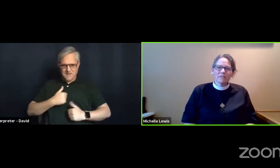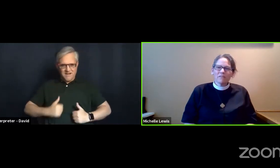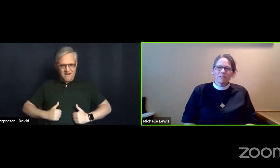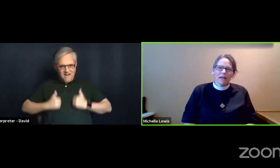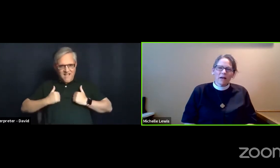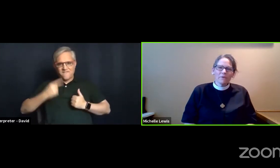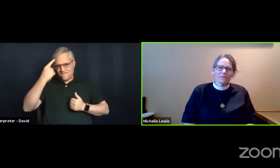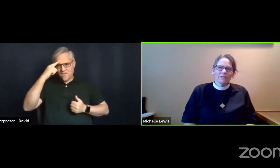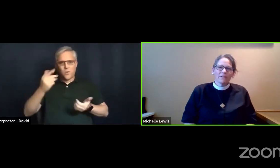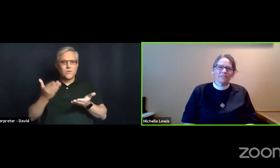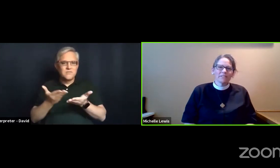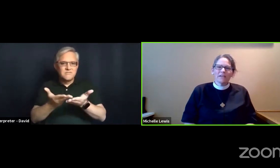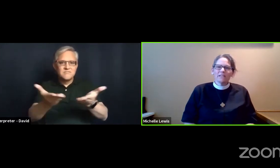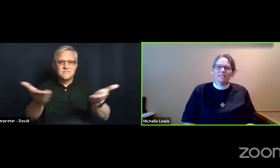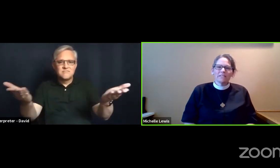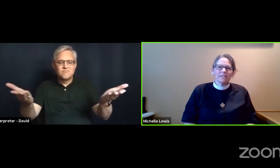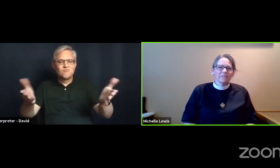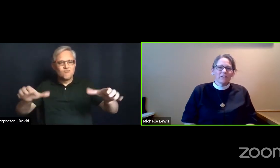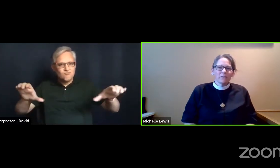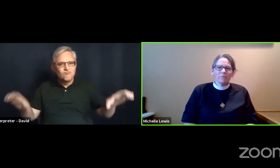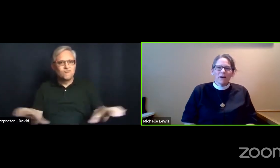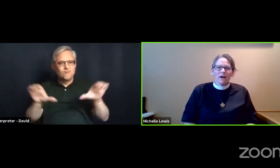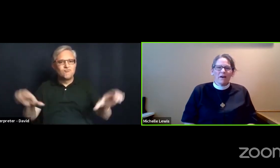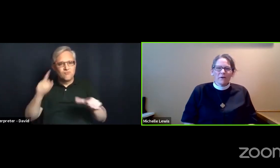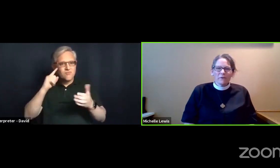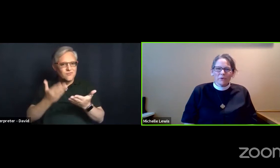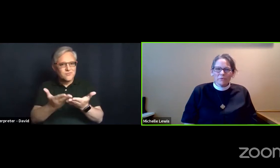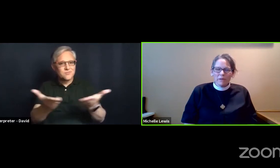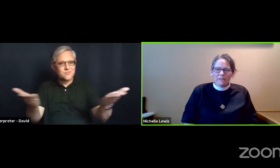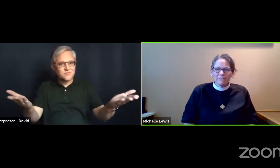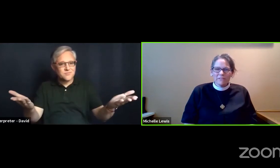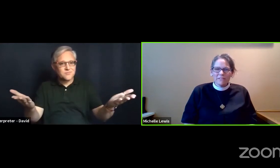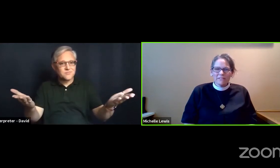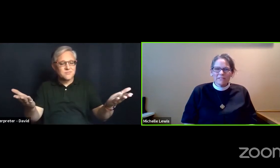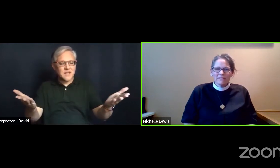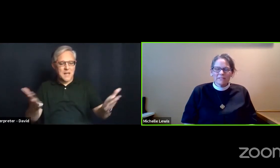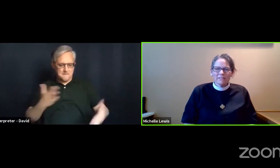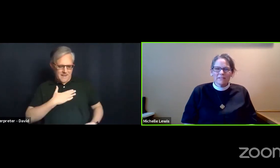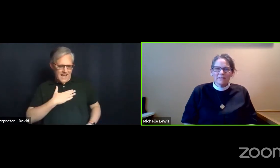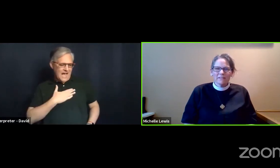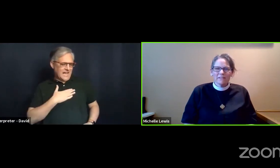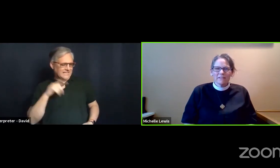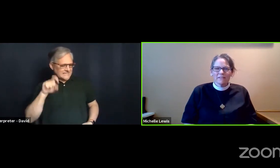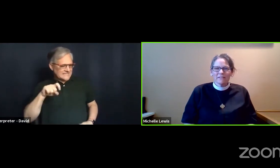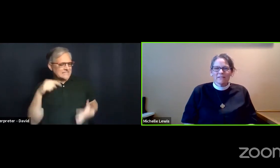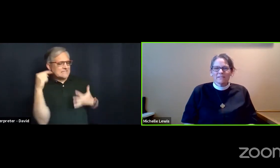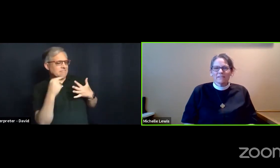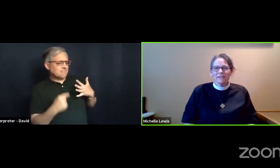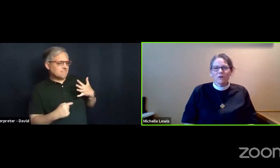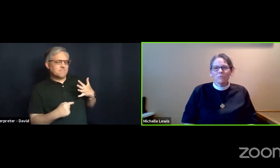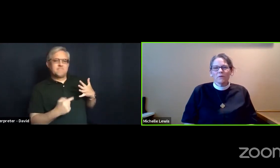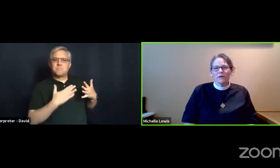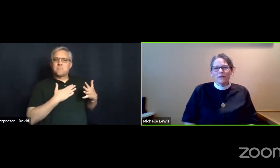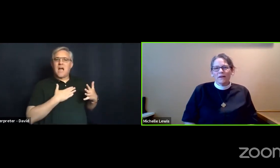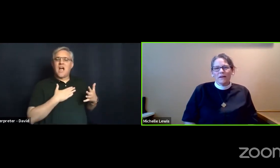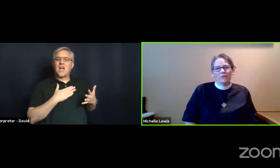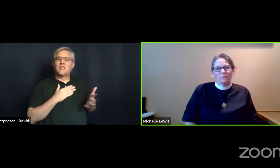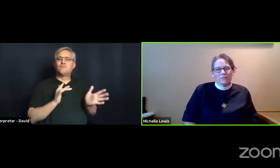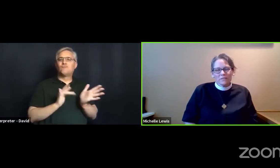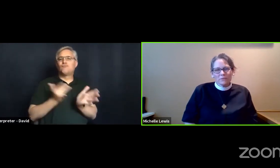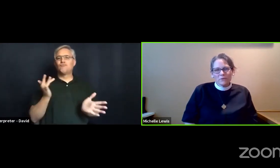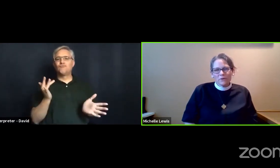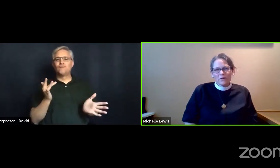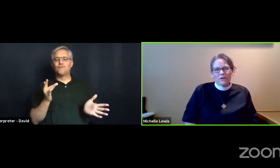God's love allows us to give up our own benefits to help